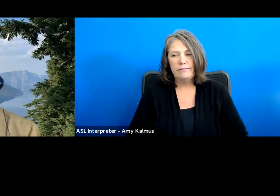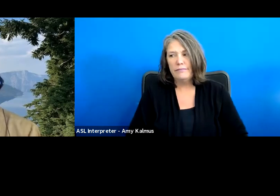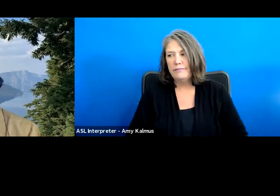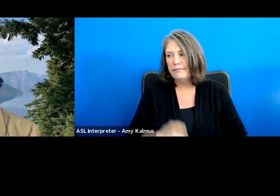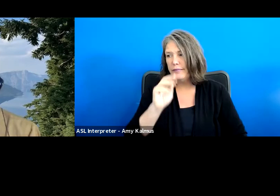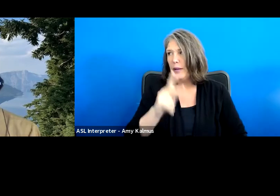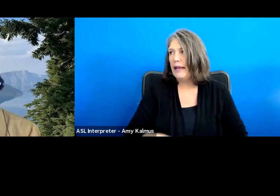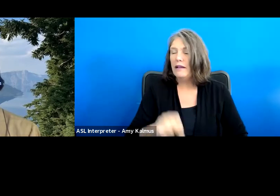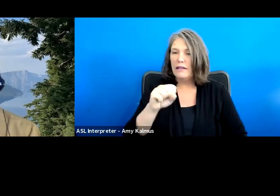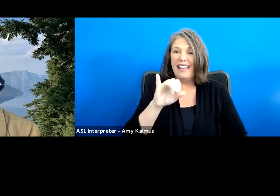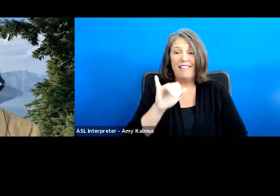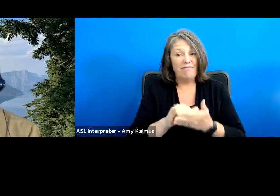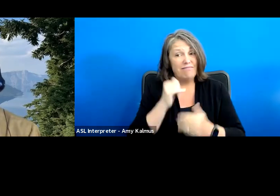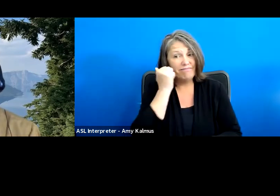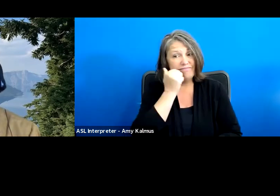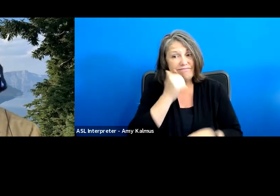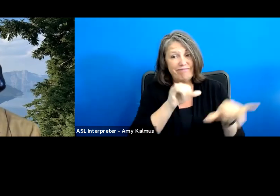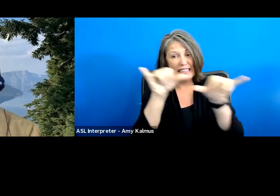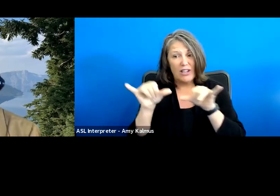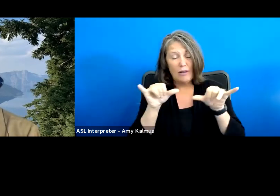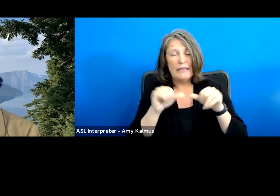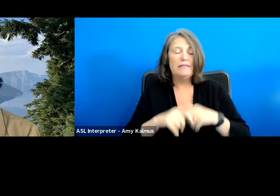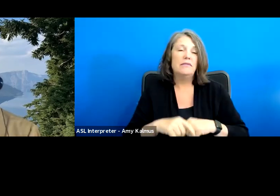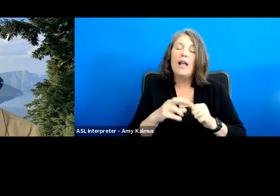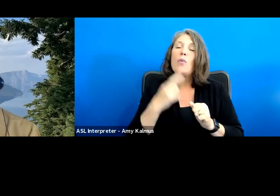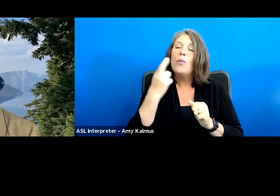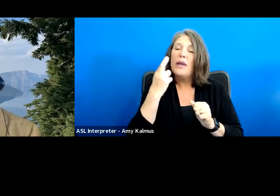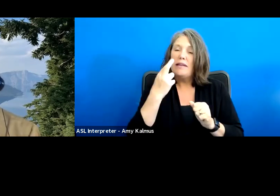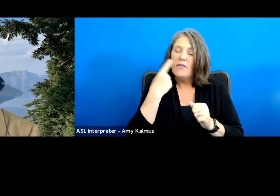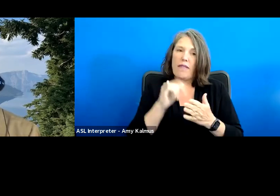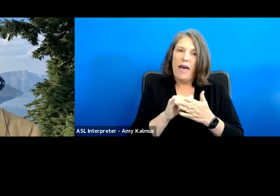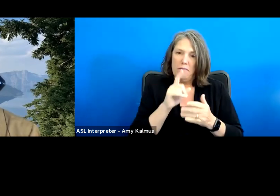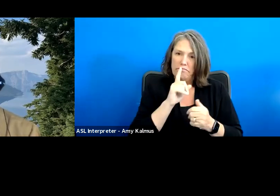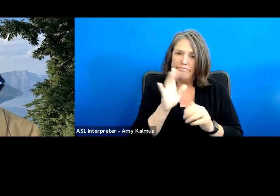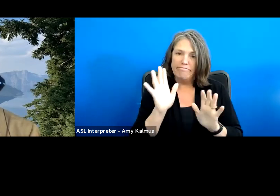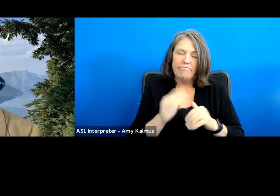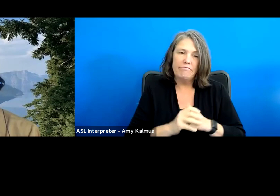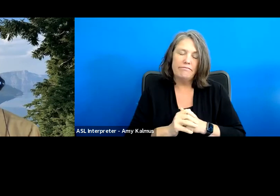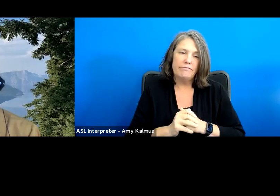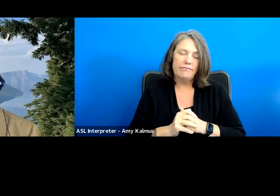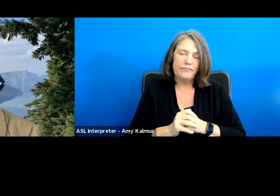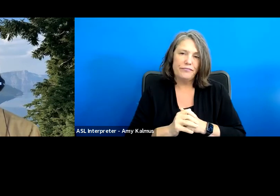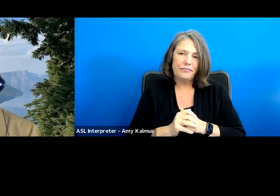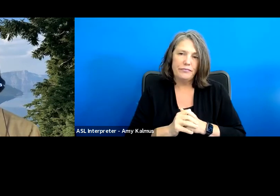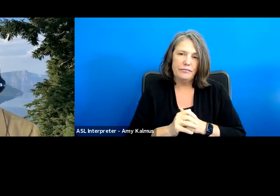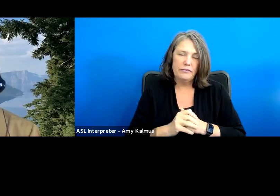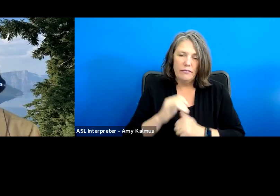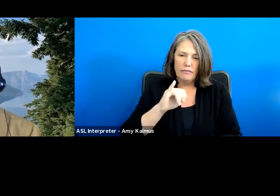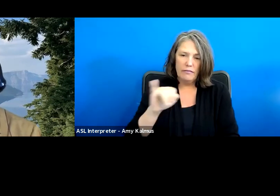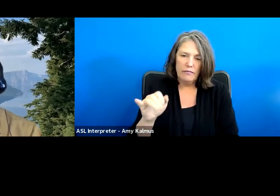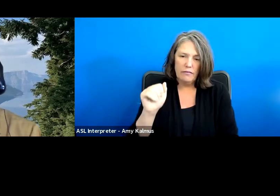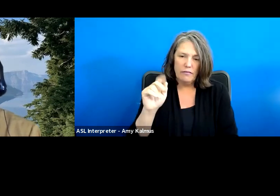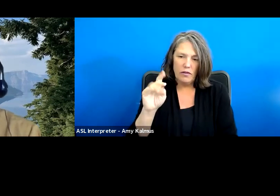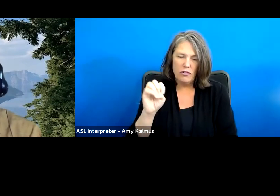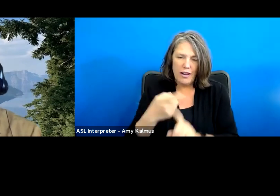Okay, yeah, that's a common one. And there's a reason for that, right? Is it Jake Jake